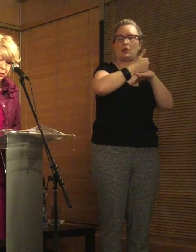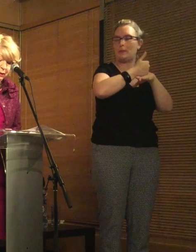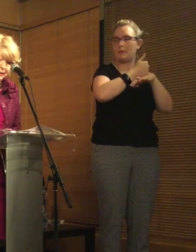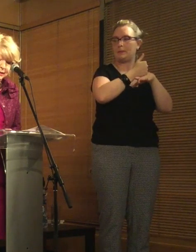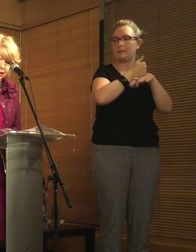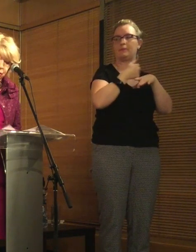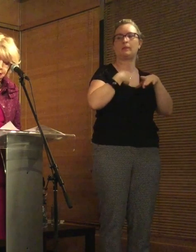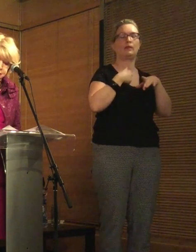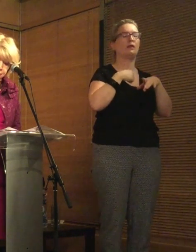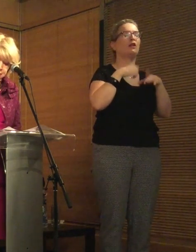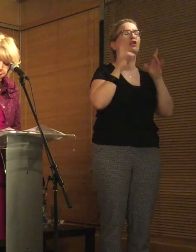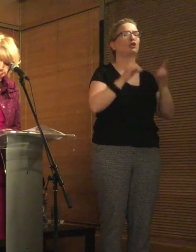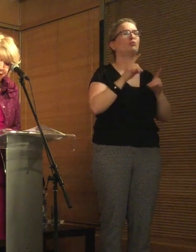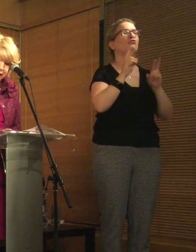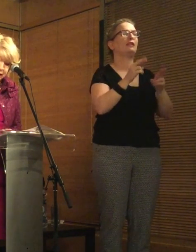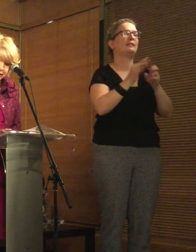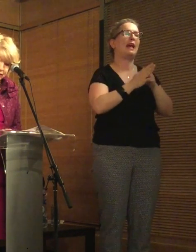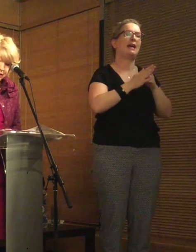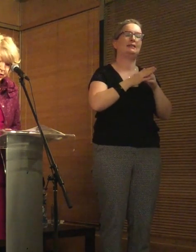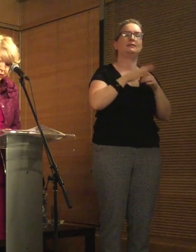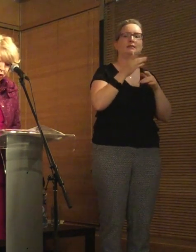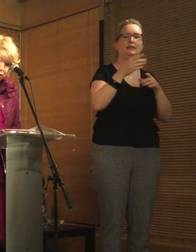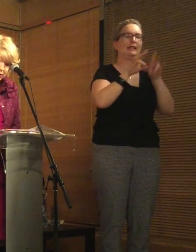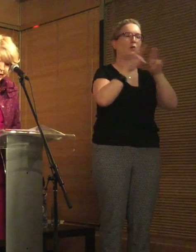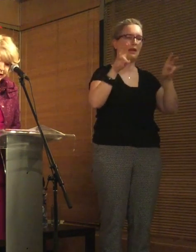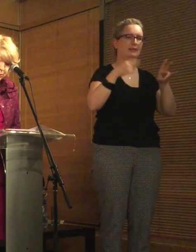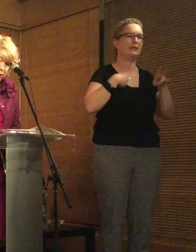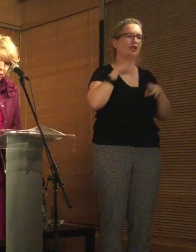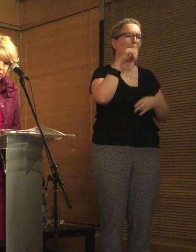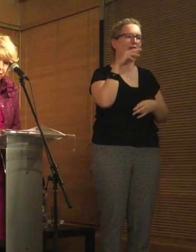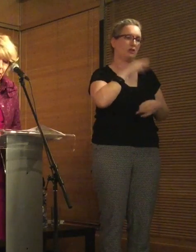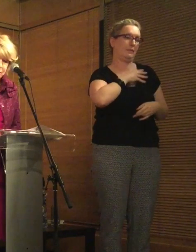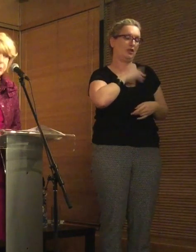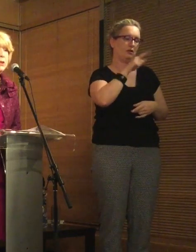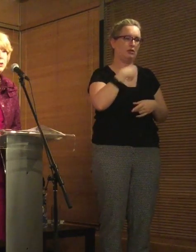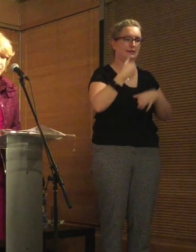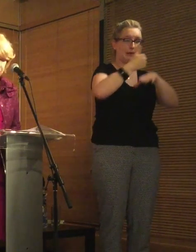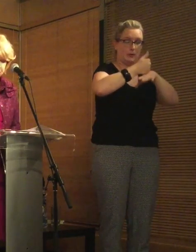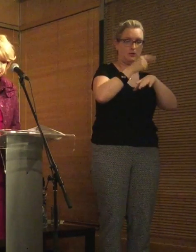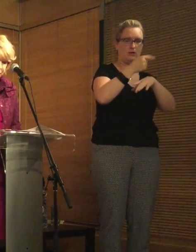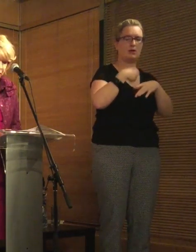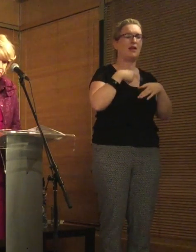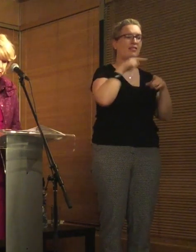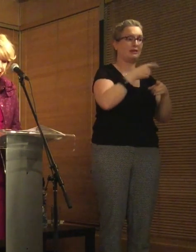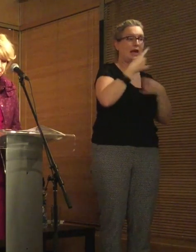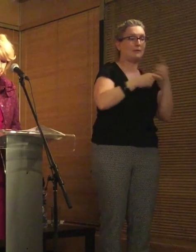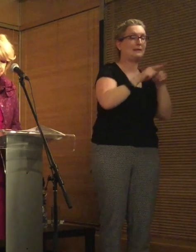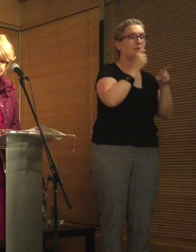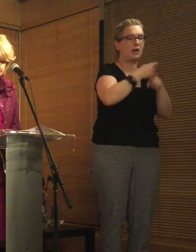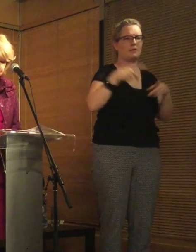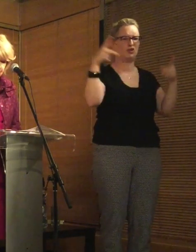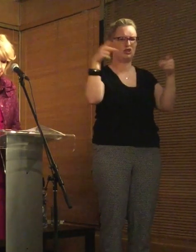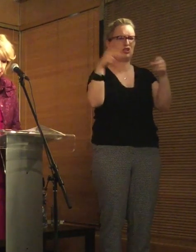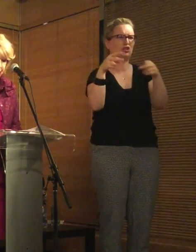Irish Human Rights and Equality Commission. These changes have occurred in tandem with enormous budgetary cuts to the National